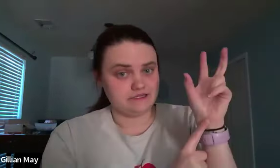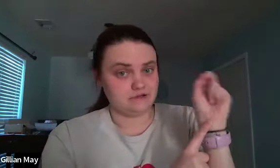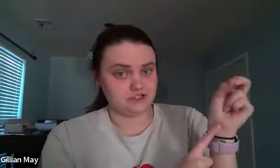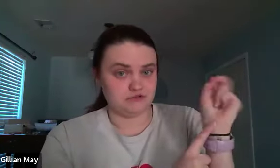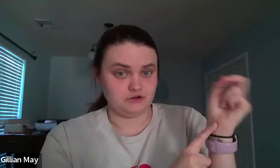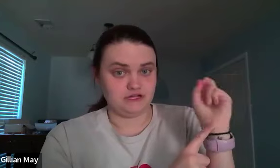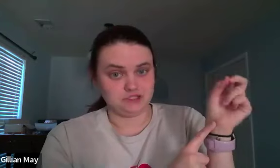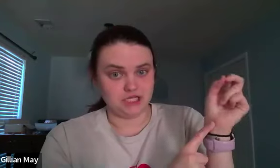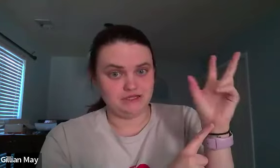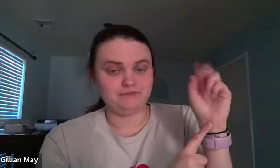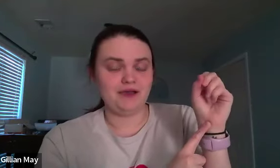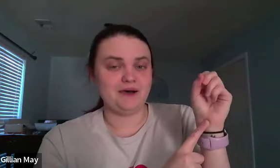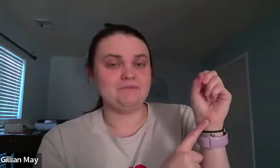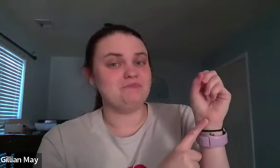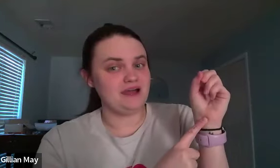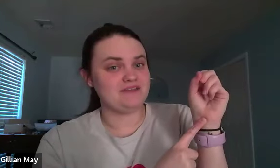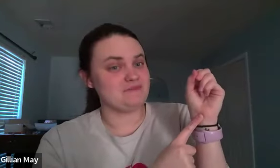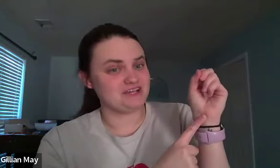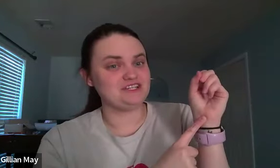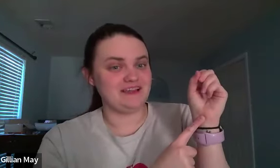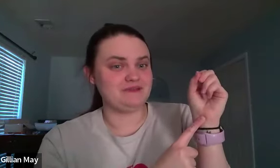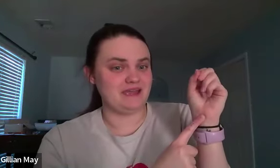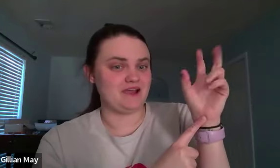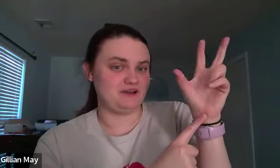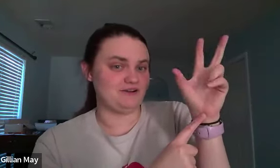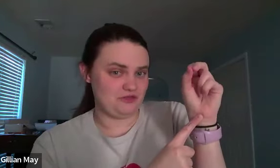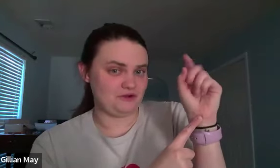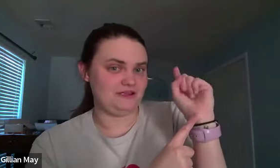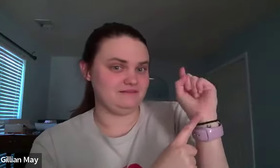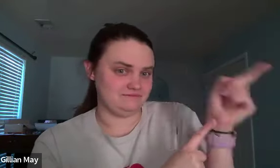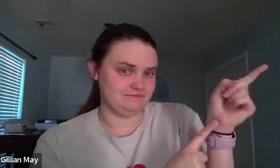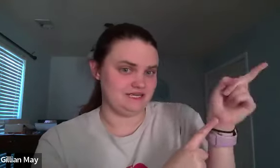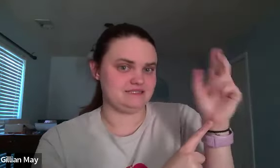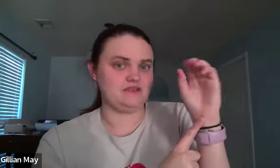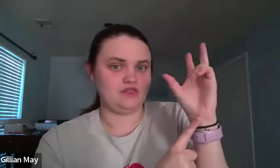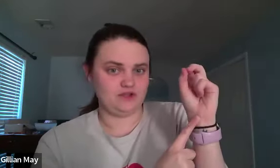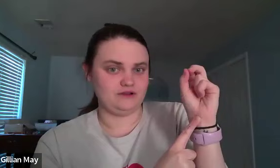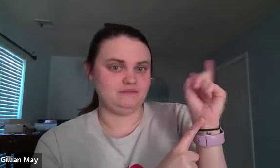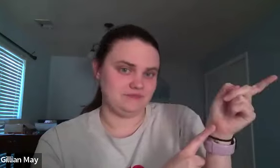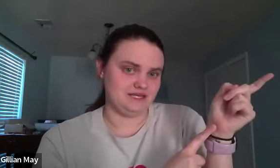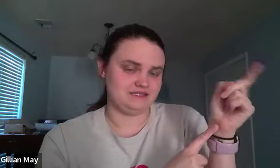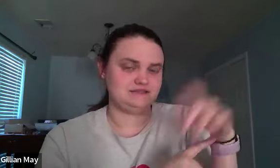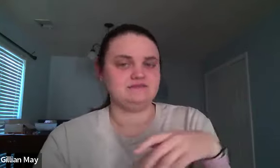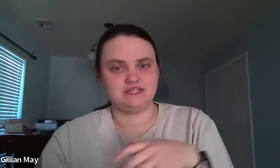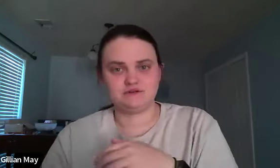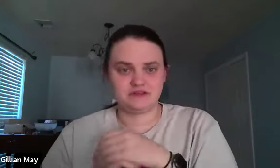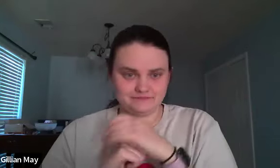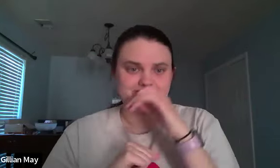I'll just go 30 and I'll shake. But if I'm actually like being accurate, I'll go 30 minutes, that sort of thing.